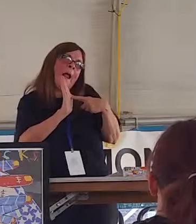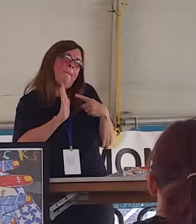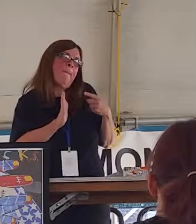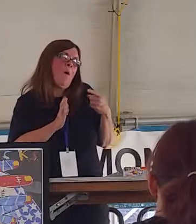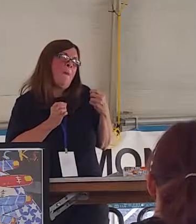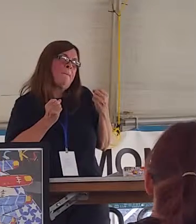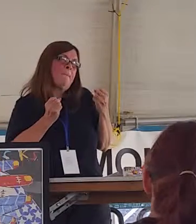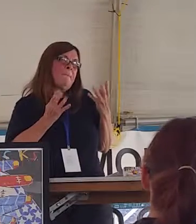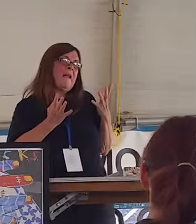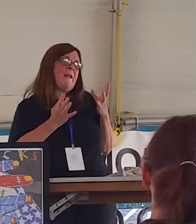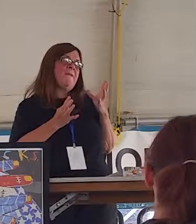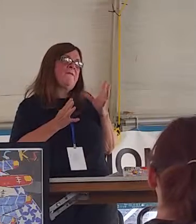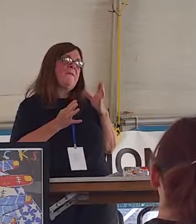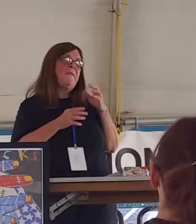For example,